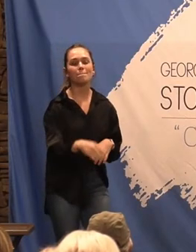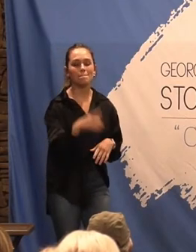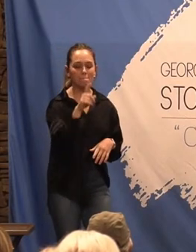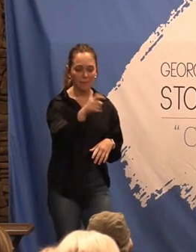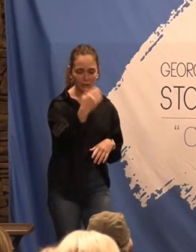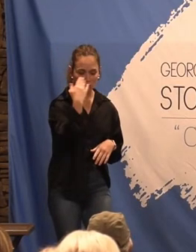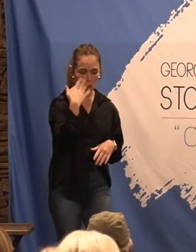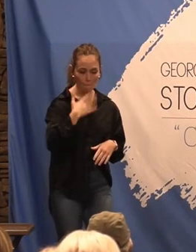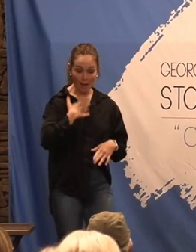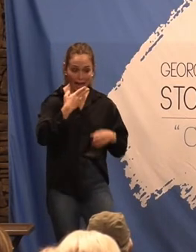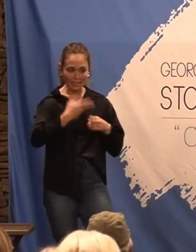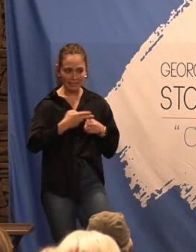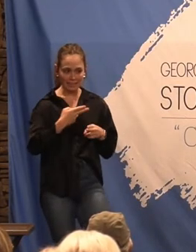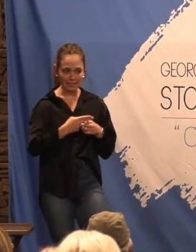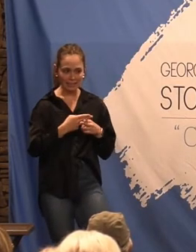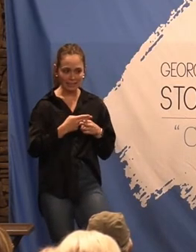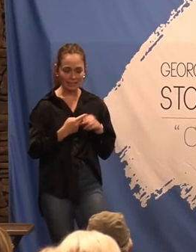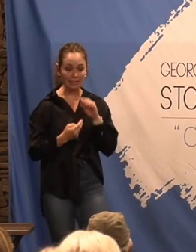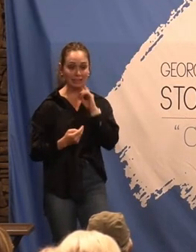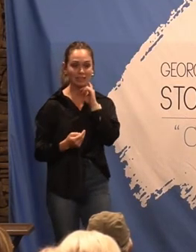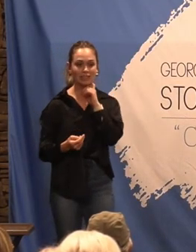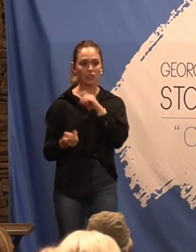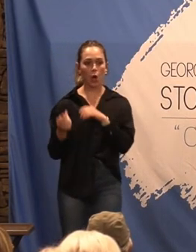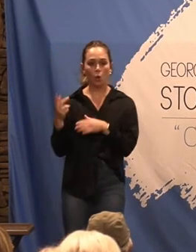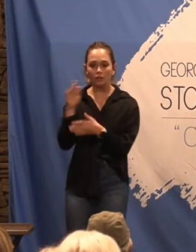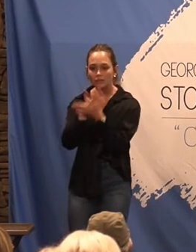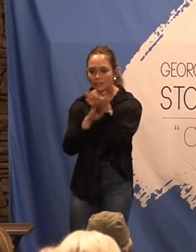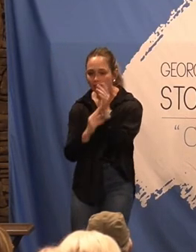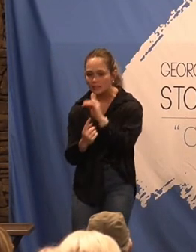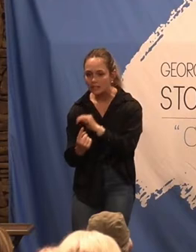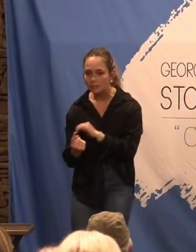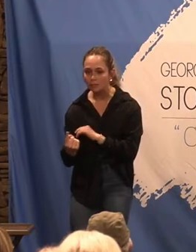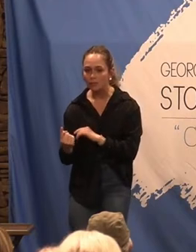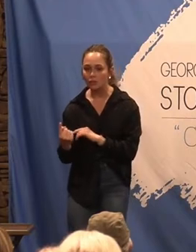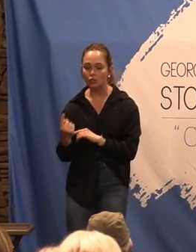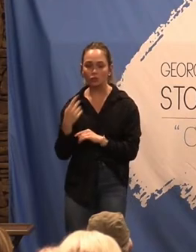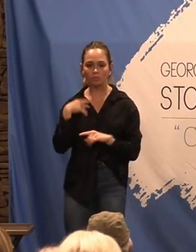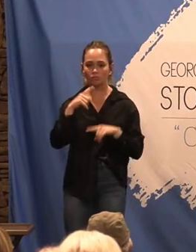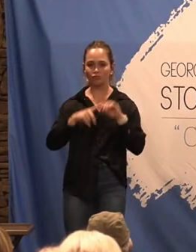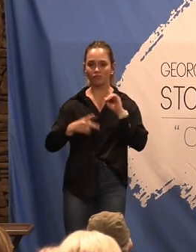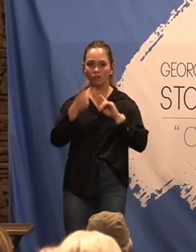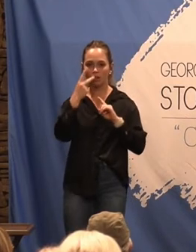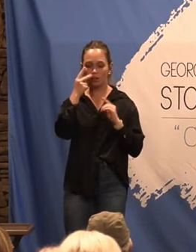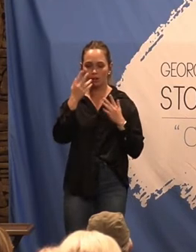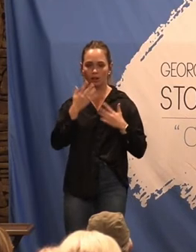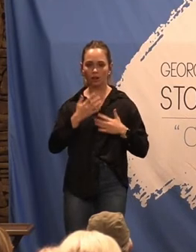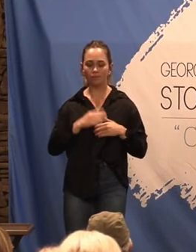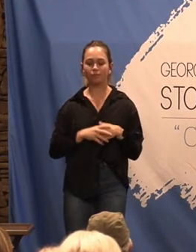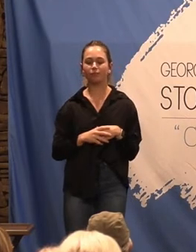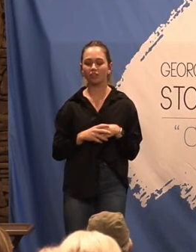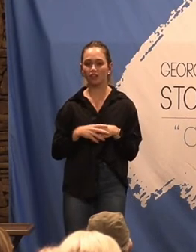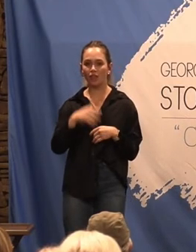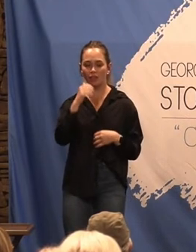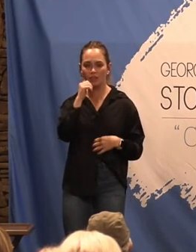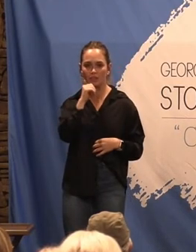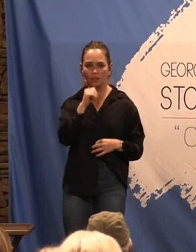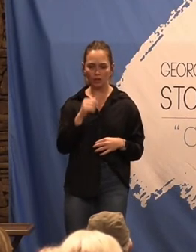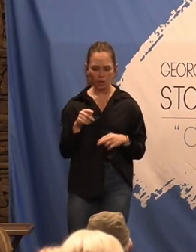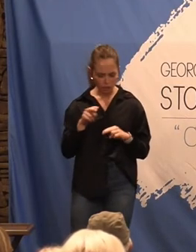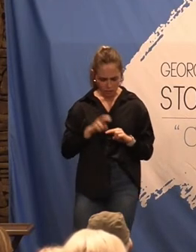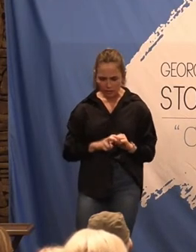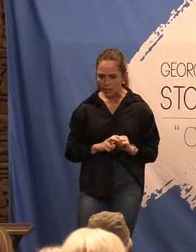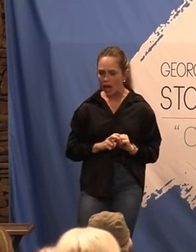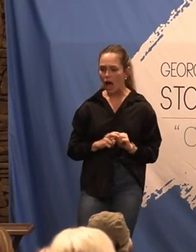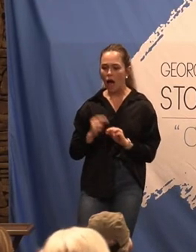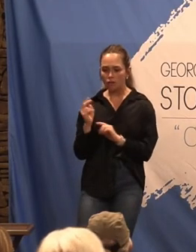name. And by disappearing, she made herself invisible. The little girl sat in that hut as